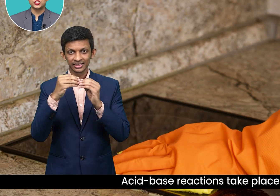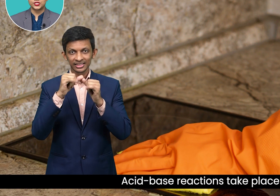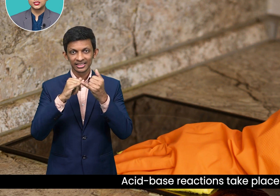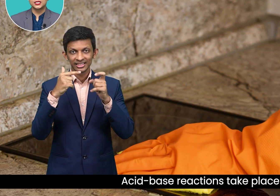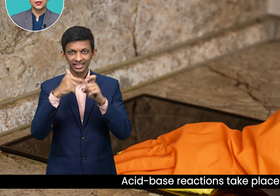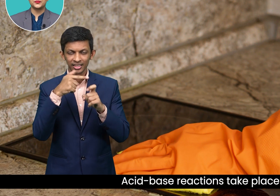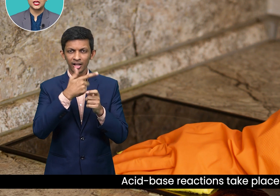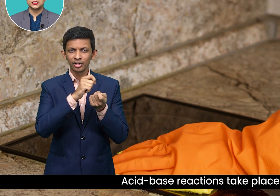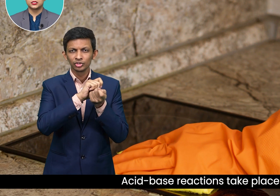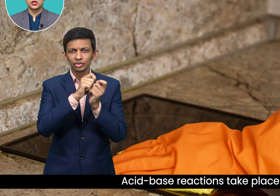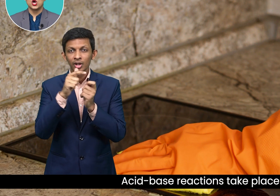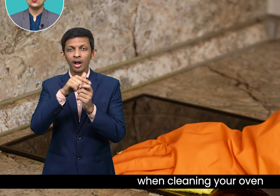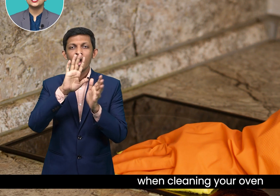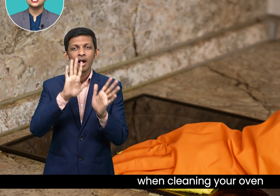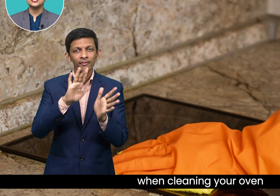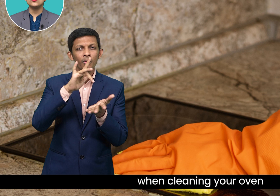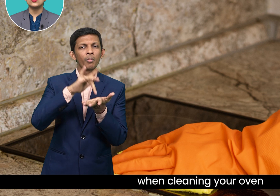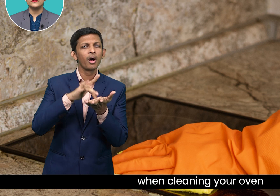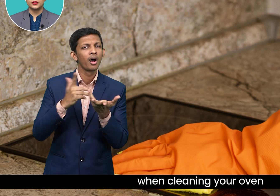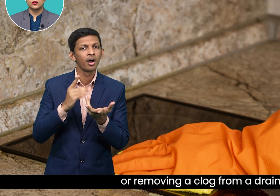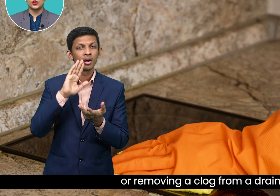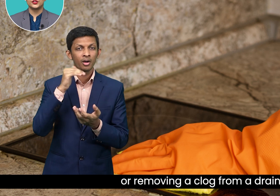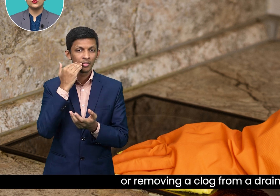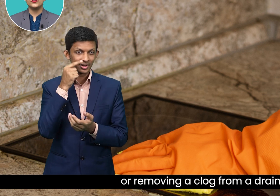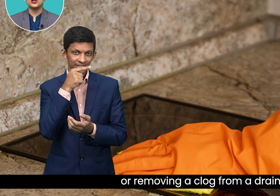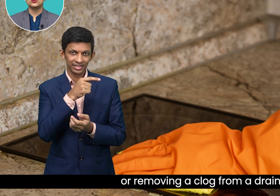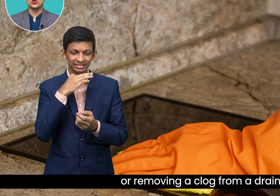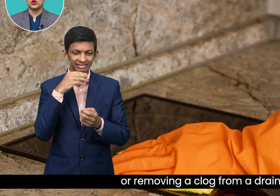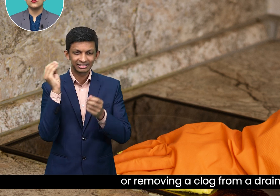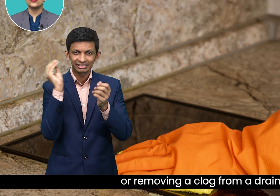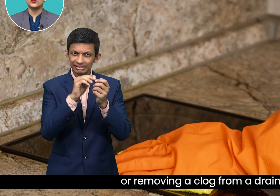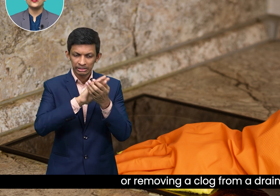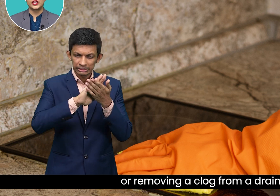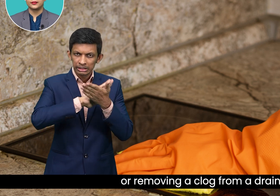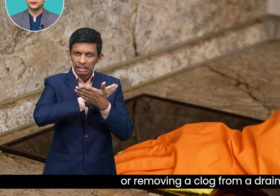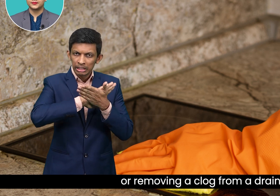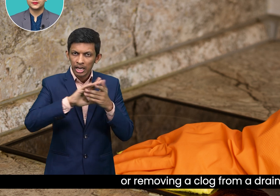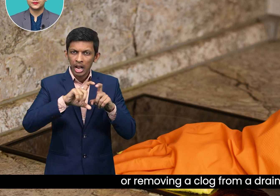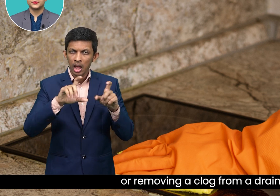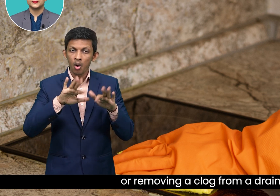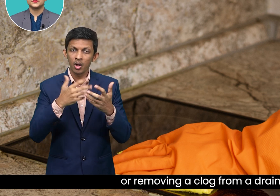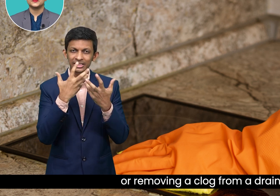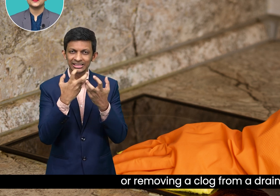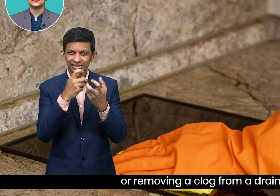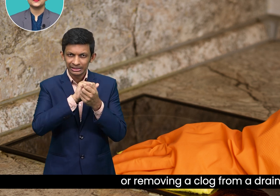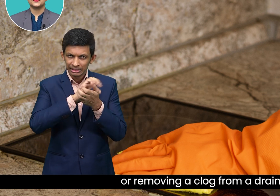Acid-base reactions take place when cleaning your oven or removing a clog from a drain.